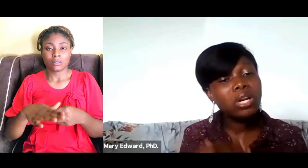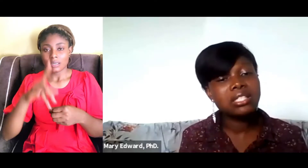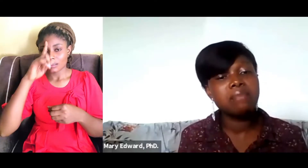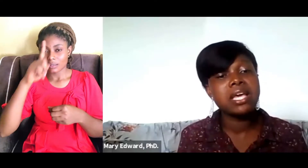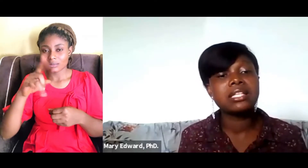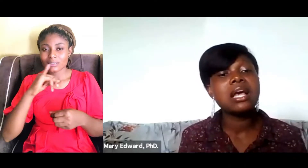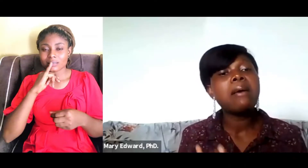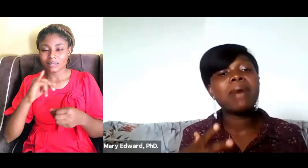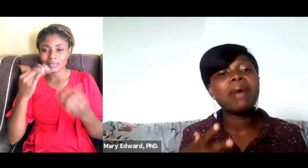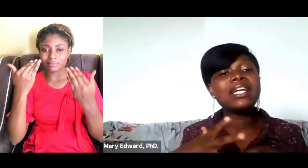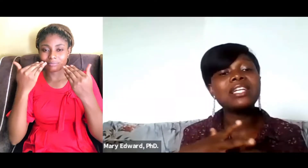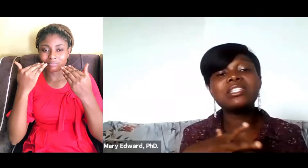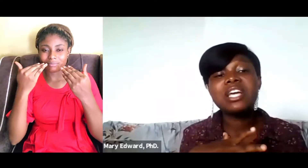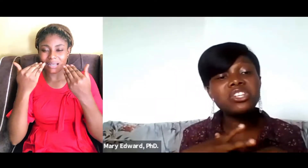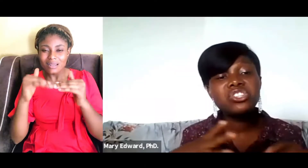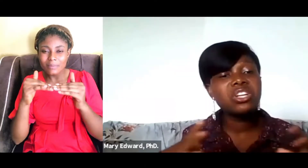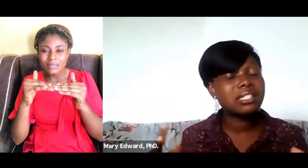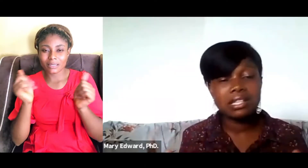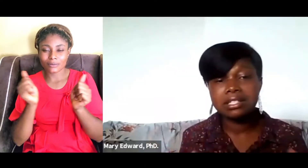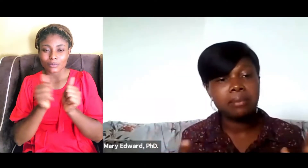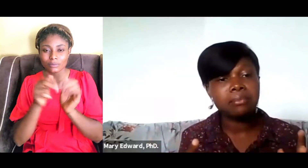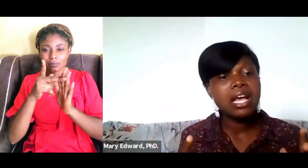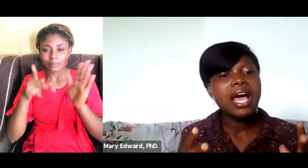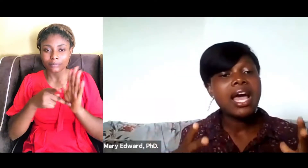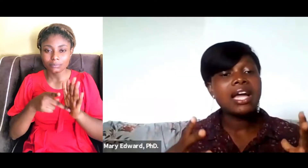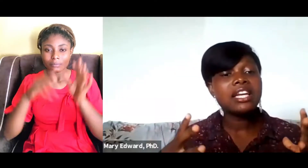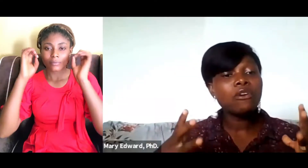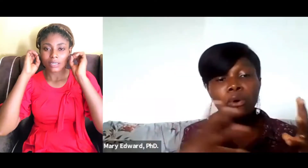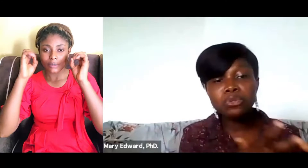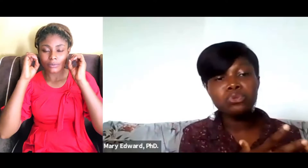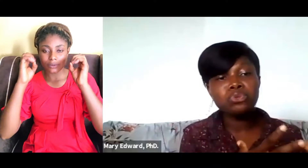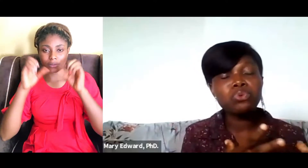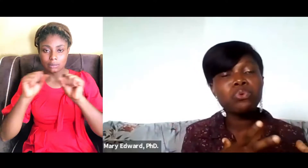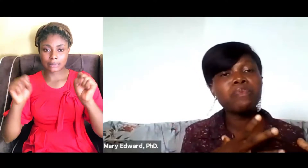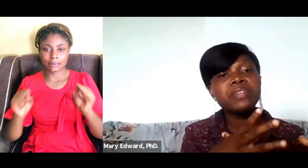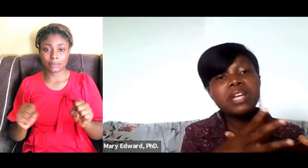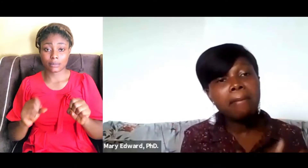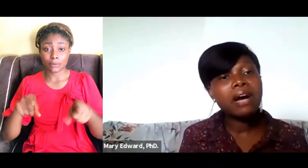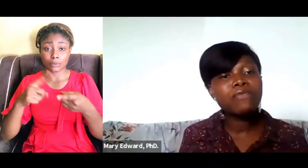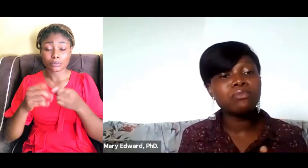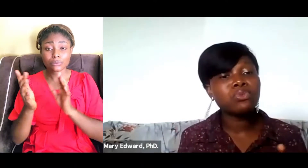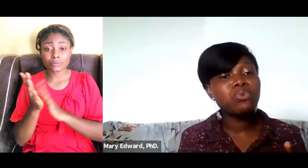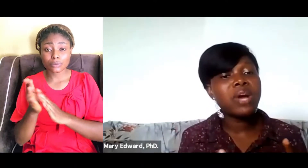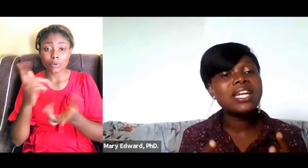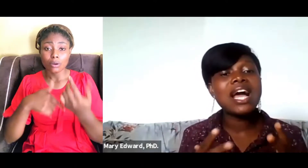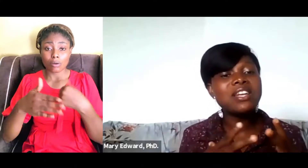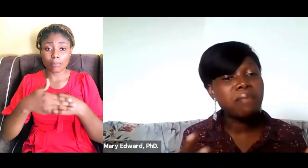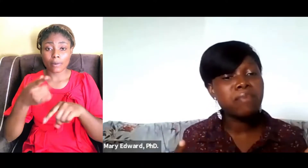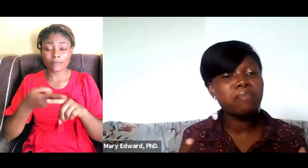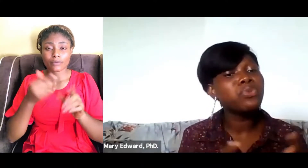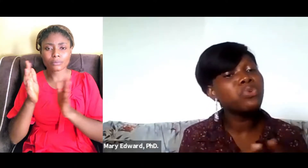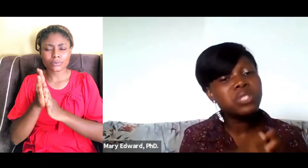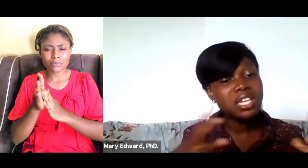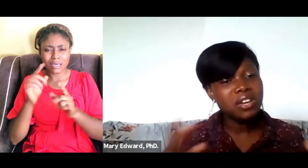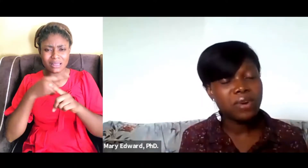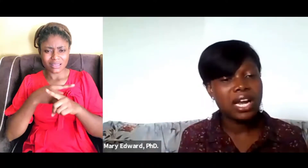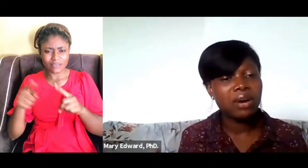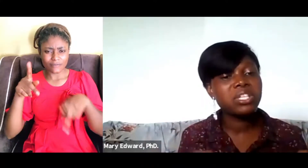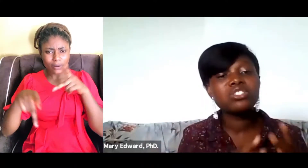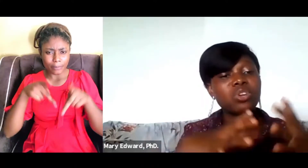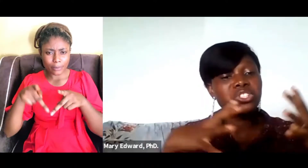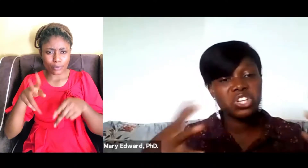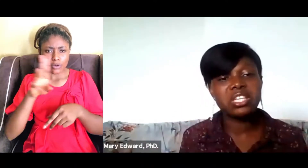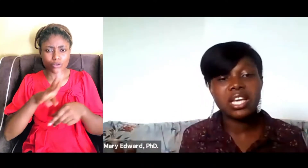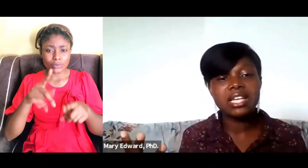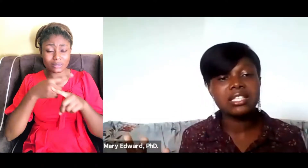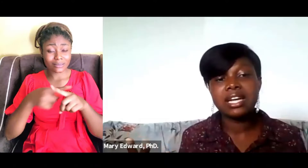by policymakers, by the educational systems, and they go to school, come back from school, and they are different people using different